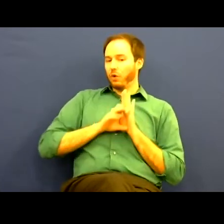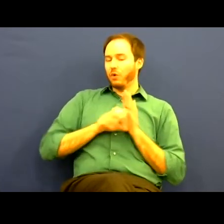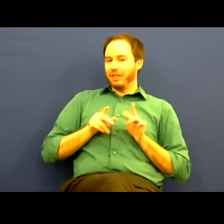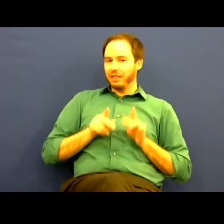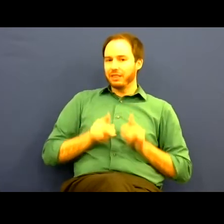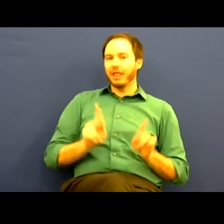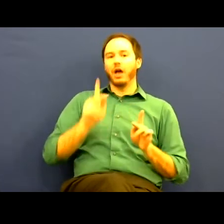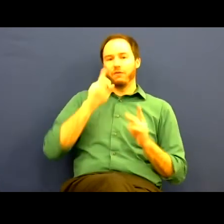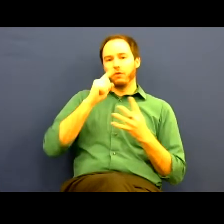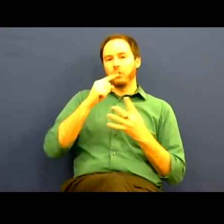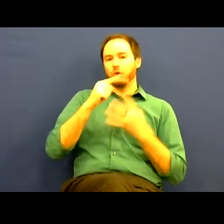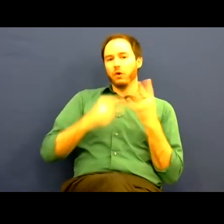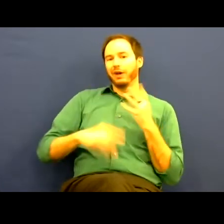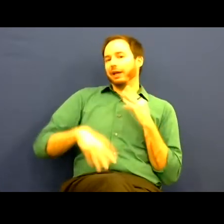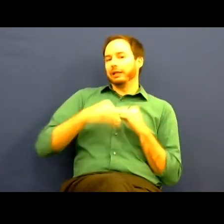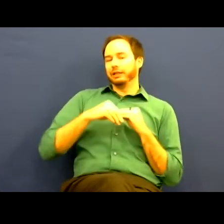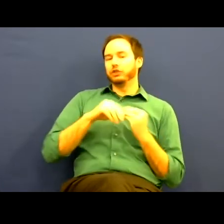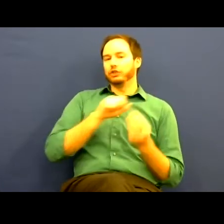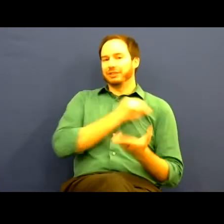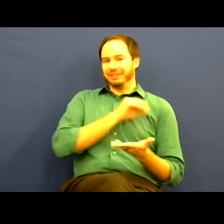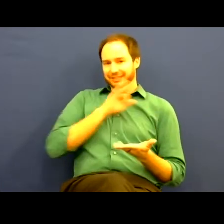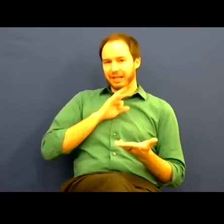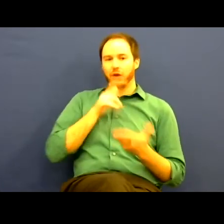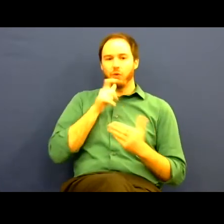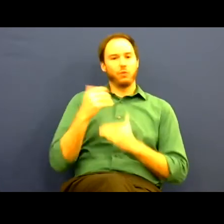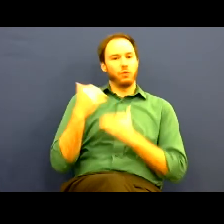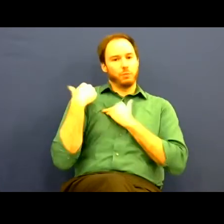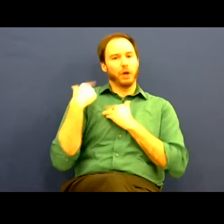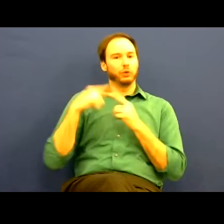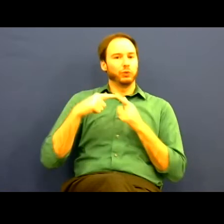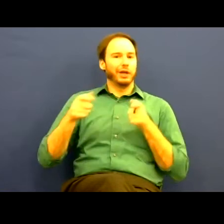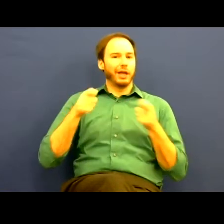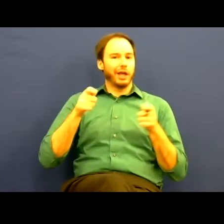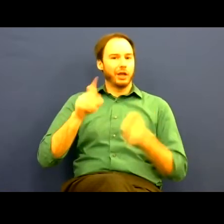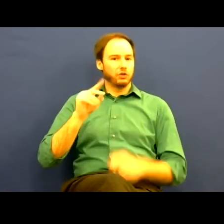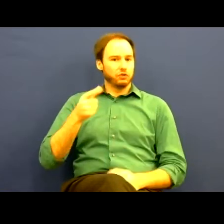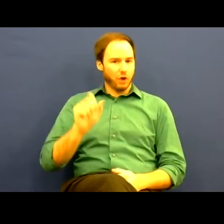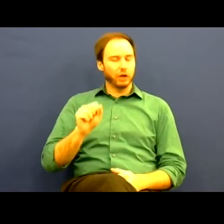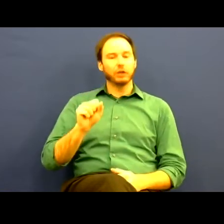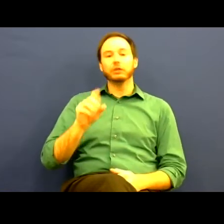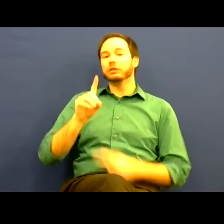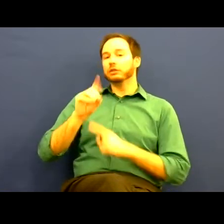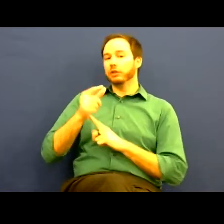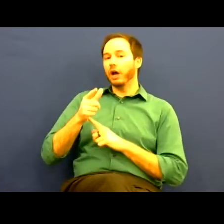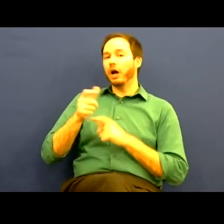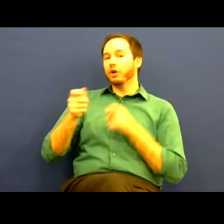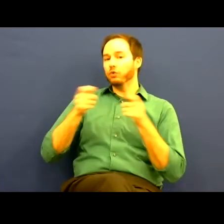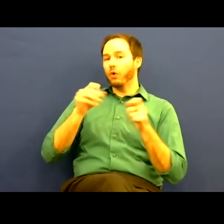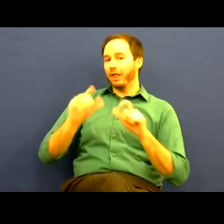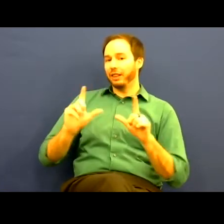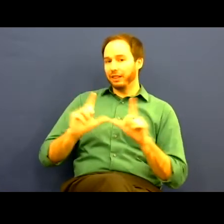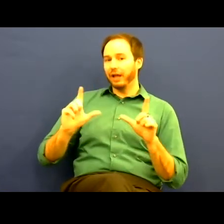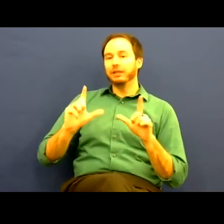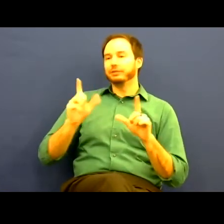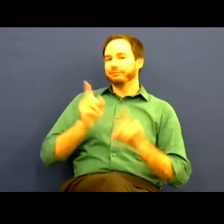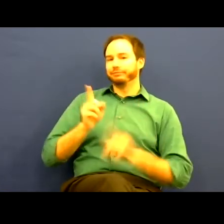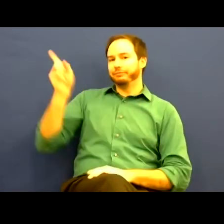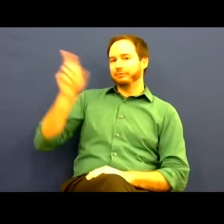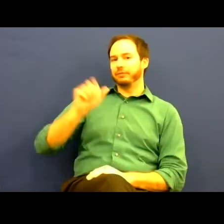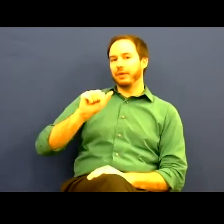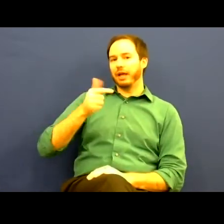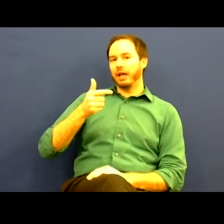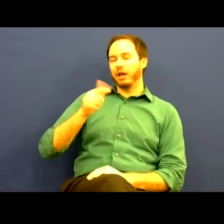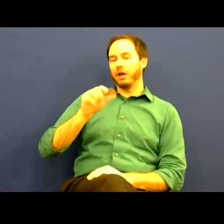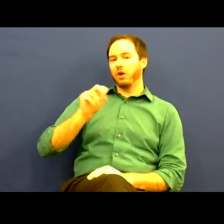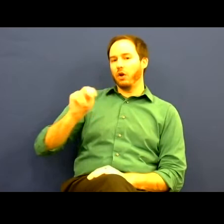allows any of those individuals to handle it. The dog control and licensing, that's all through Ag and